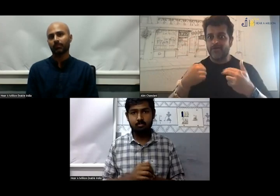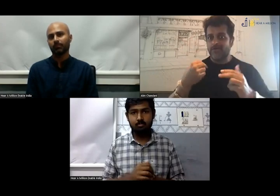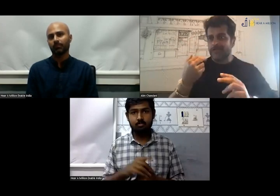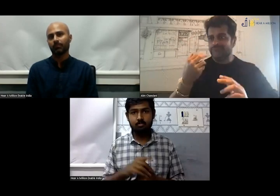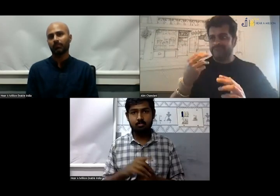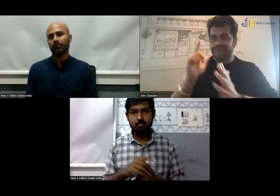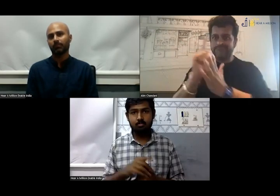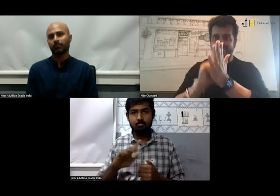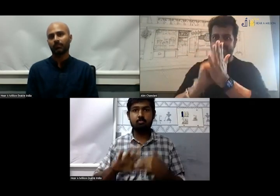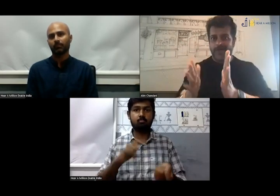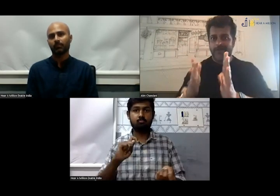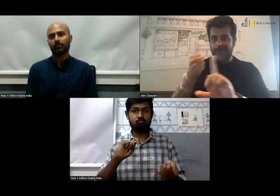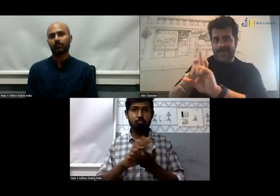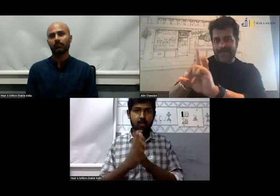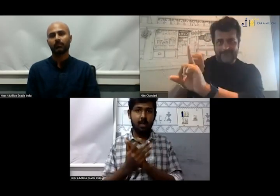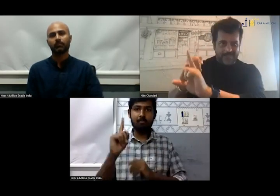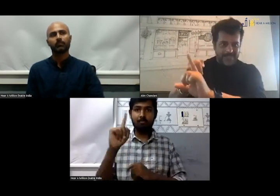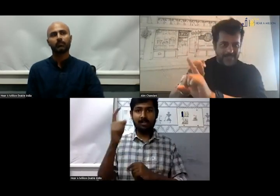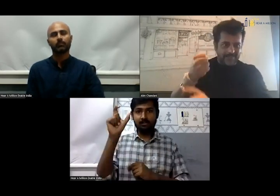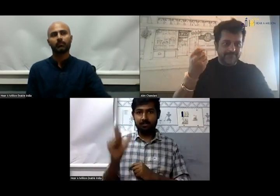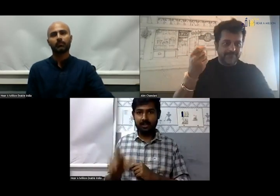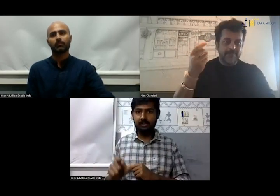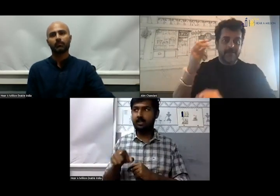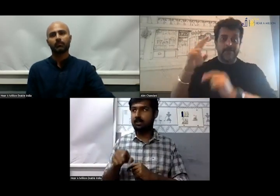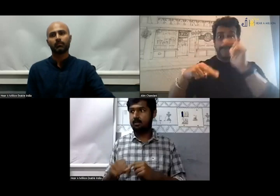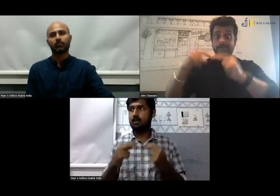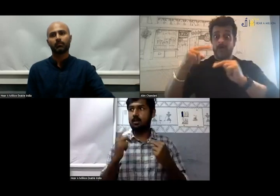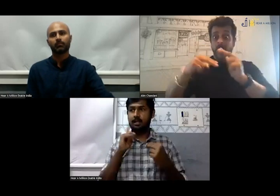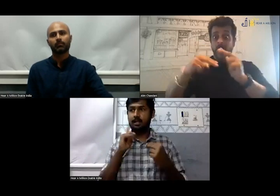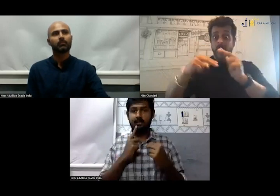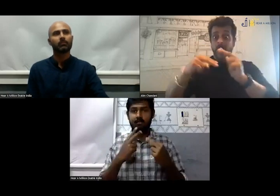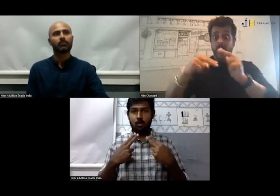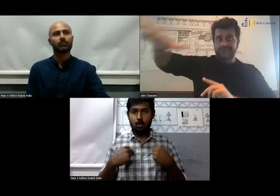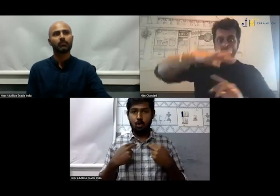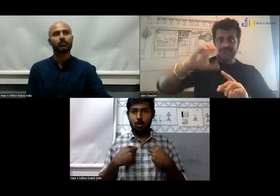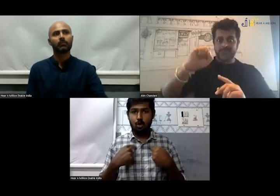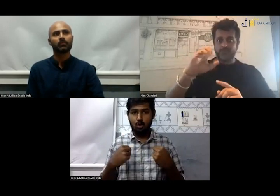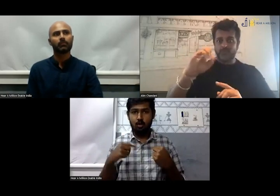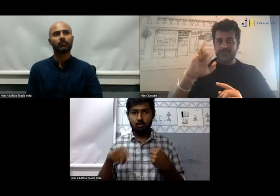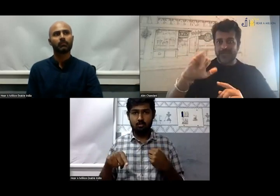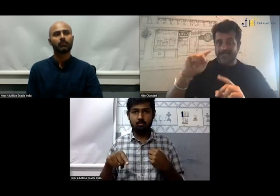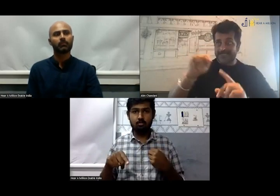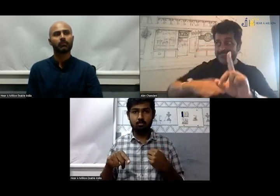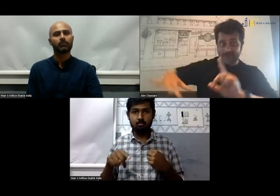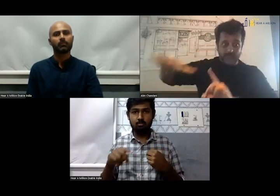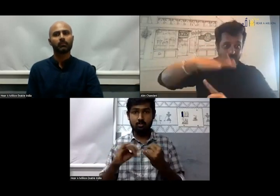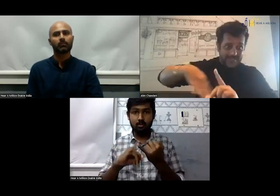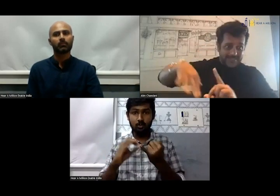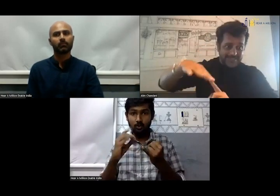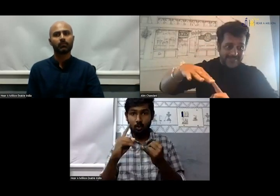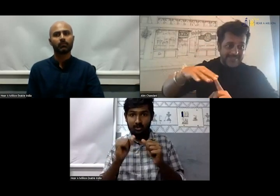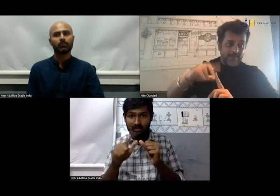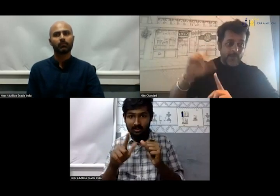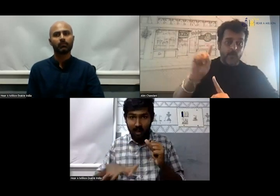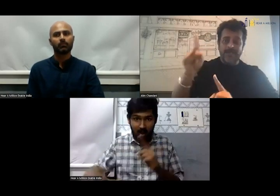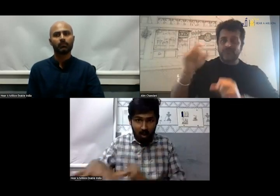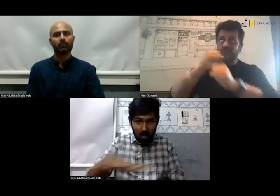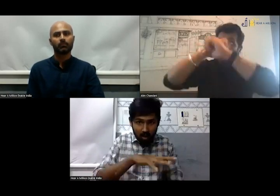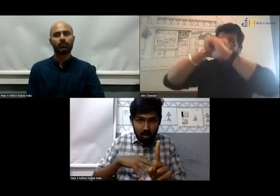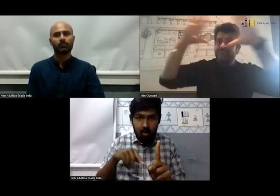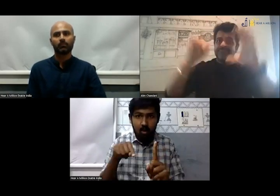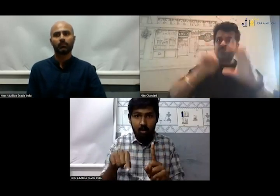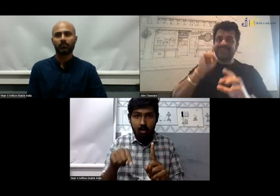So first legal advocate, you know, to build a society where she